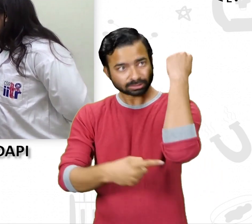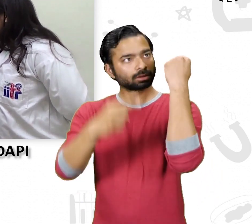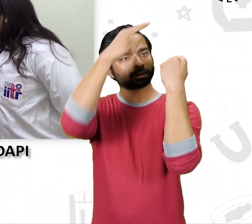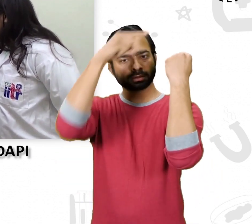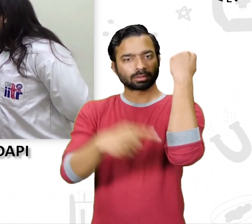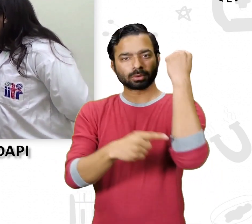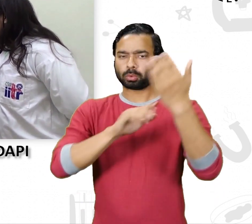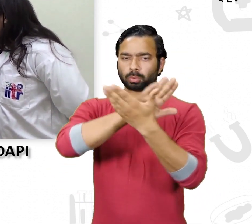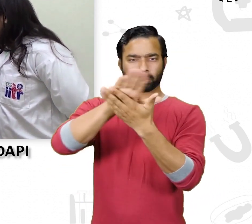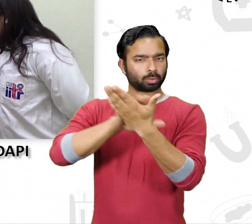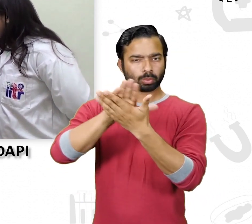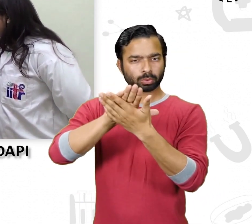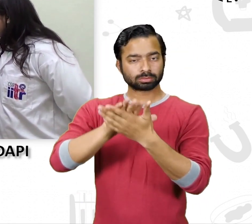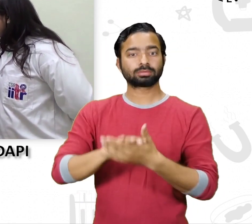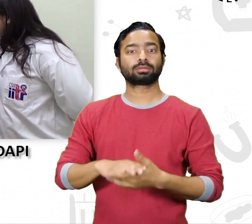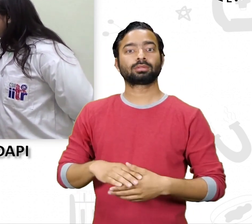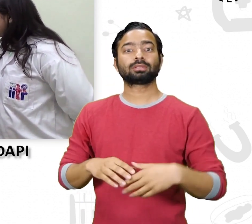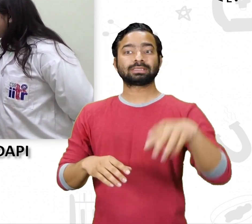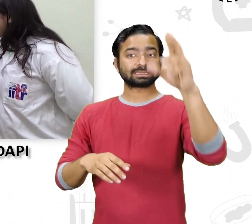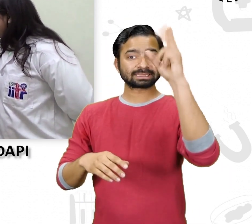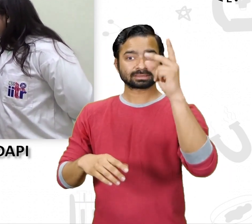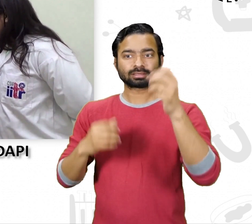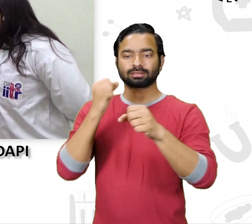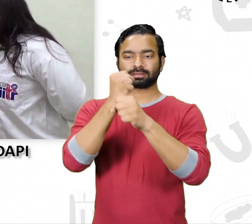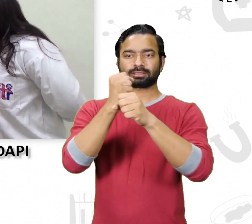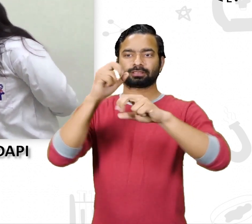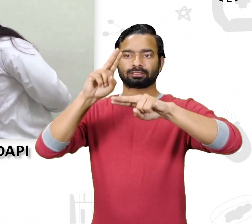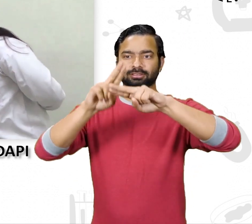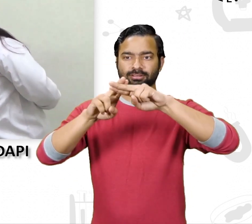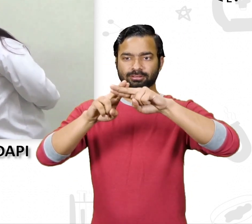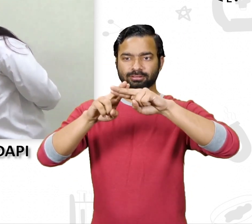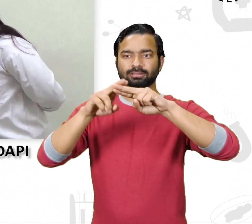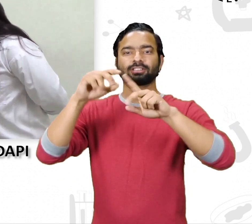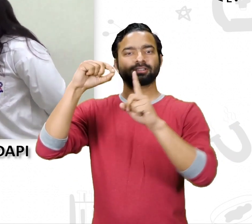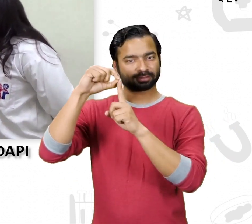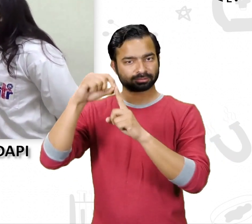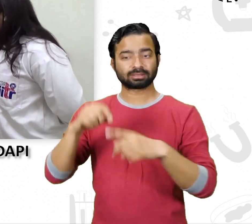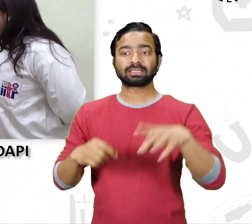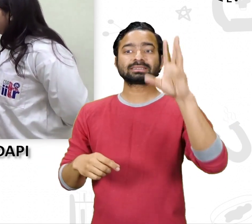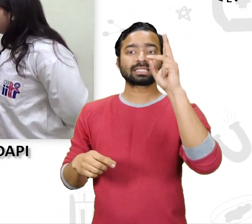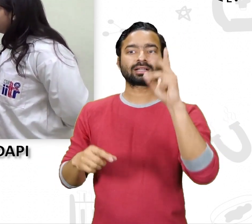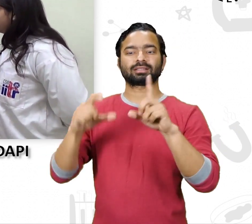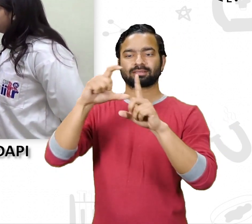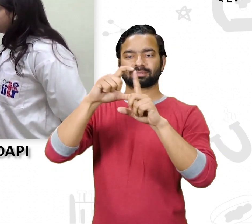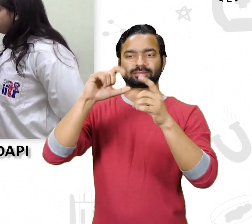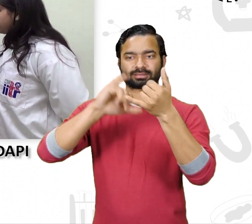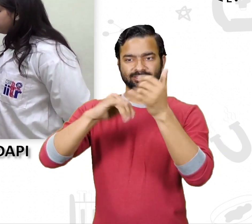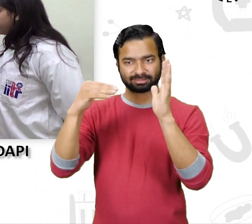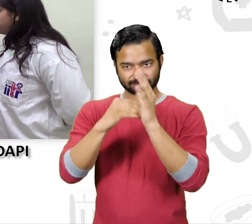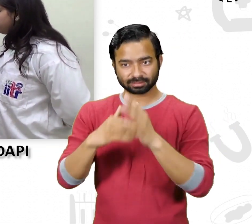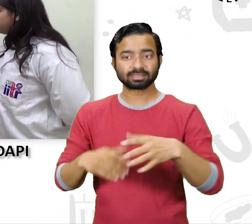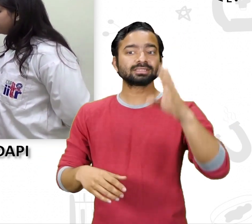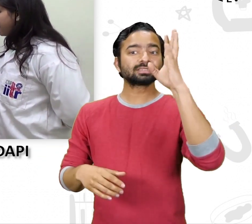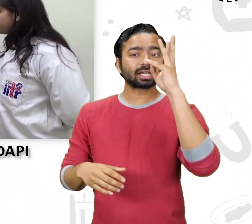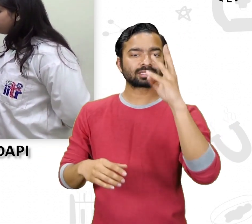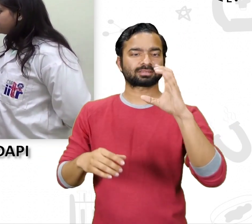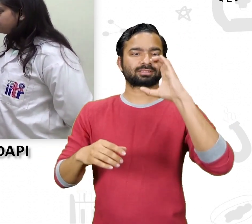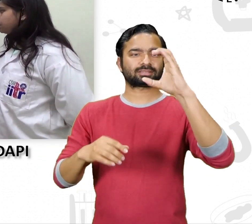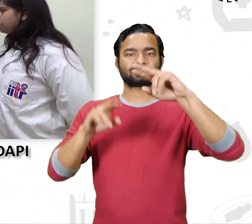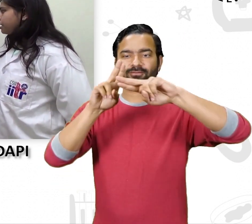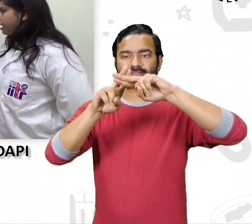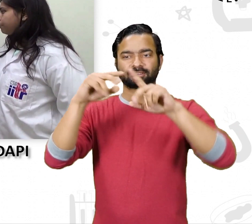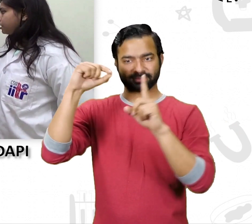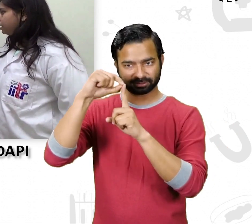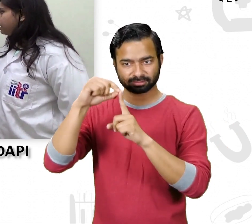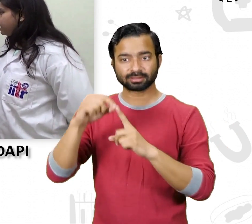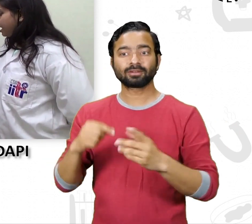These are some channels which are the refractor lenses. First and last positions